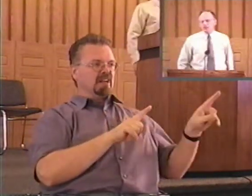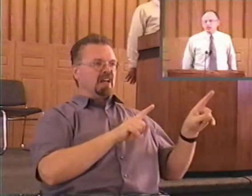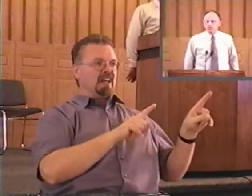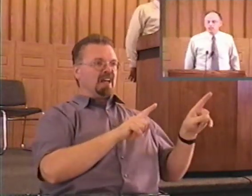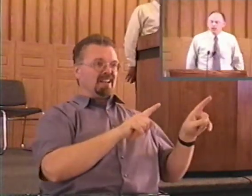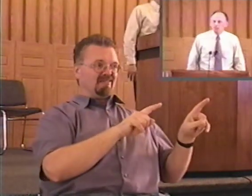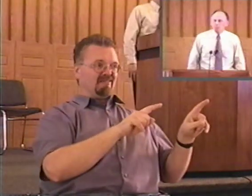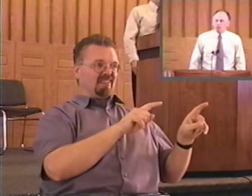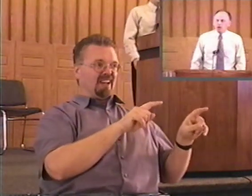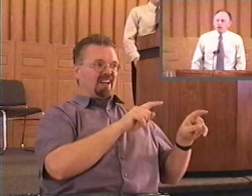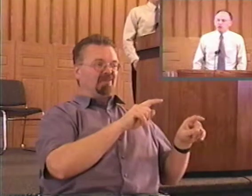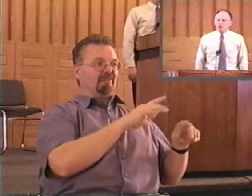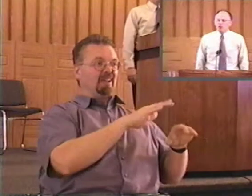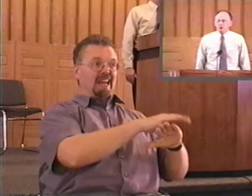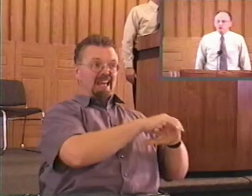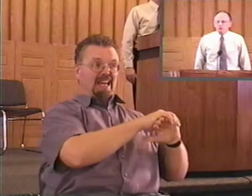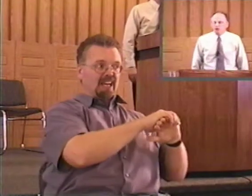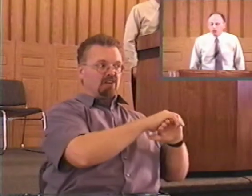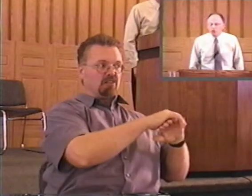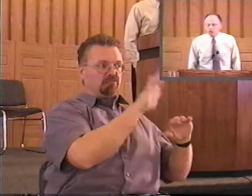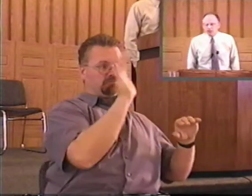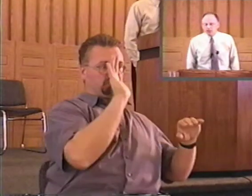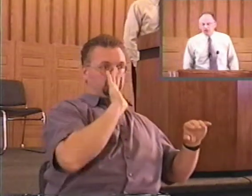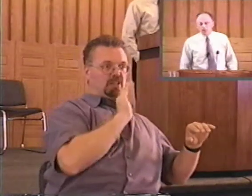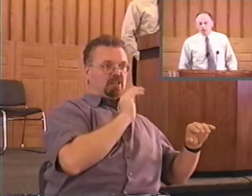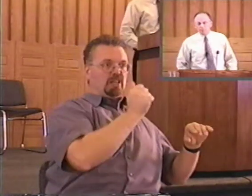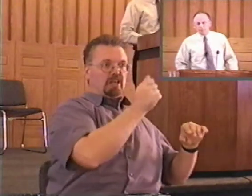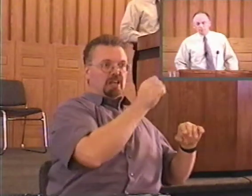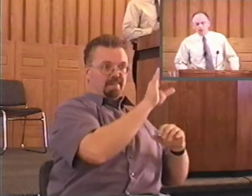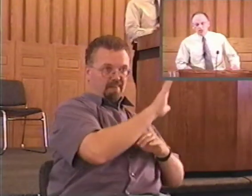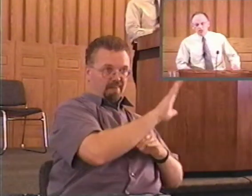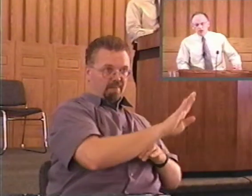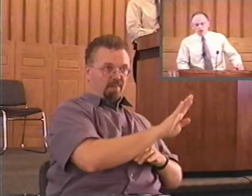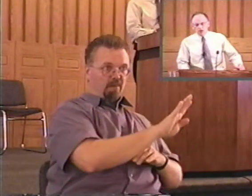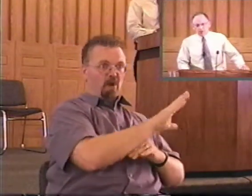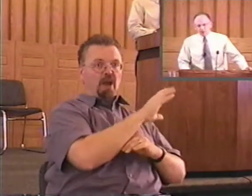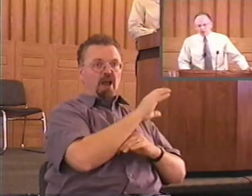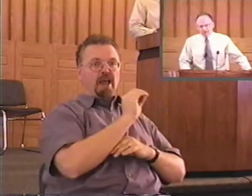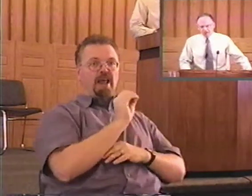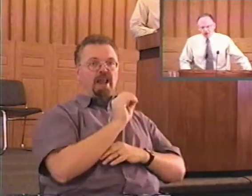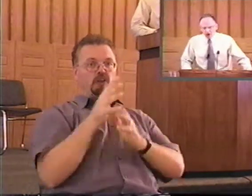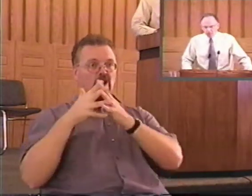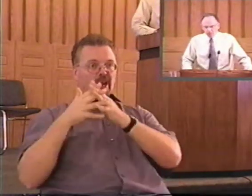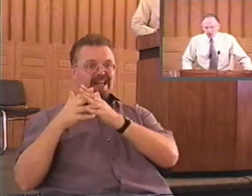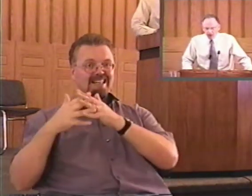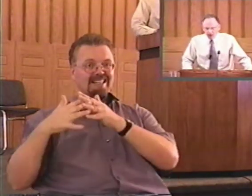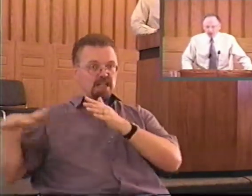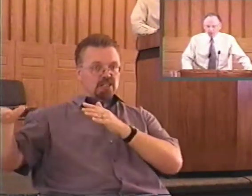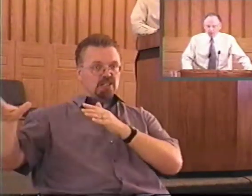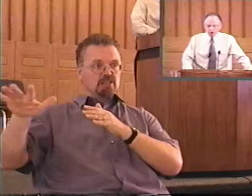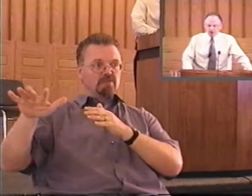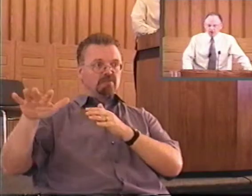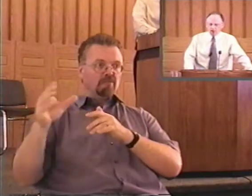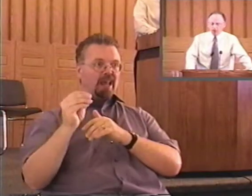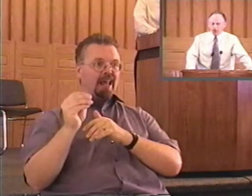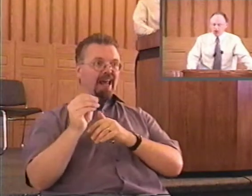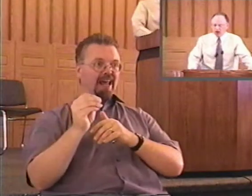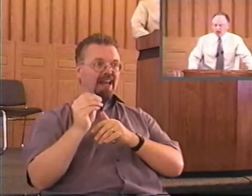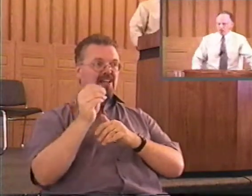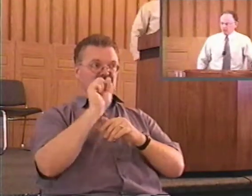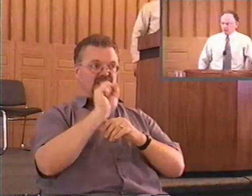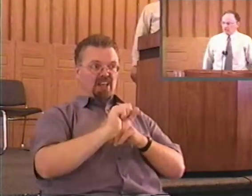the U.S., and perhaps southern Alberta itself, it's very possible